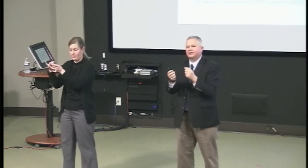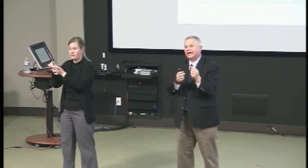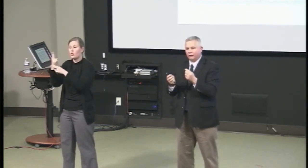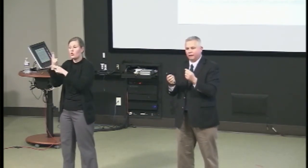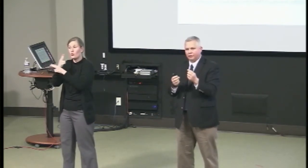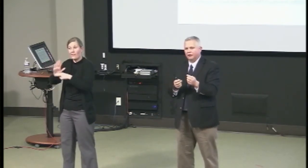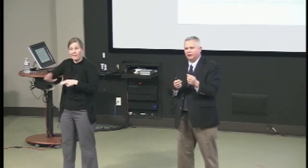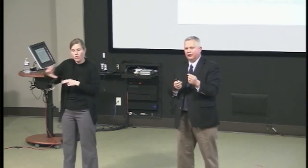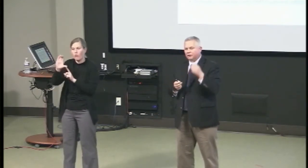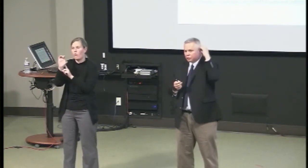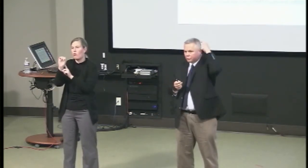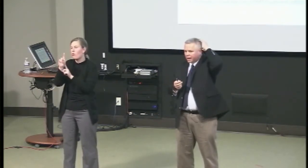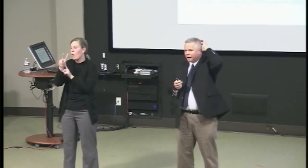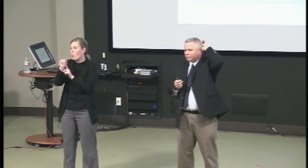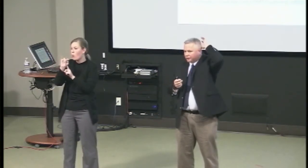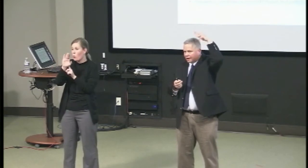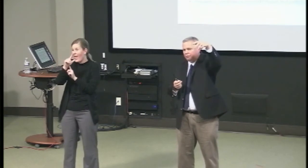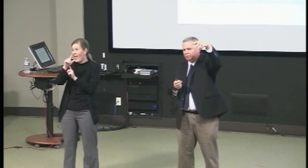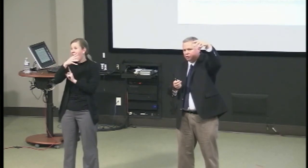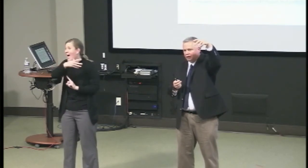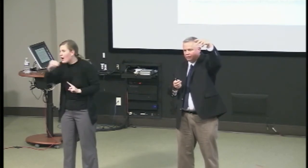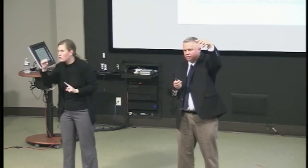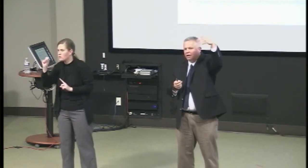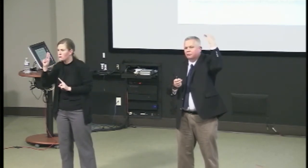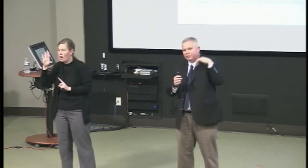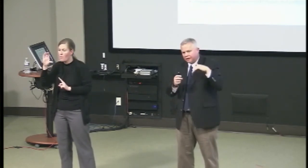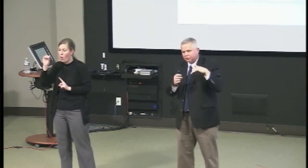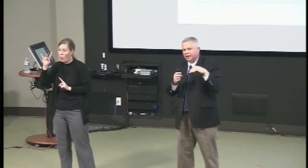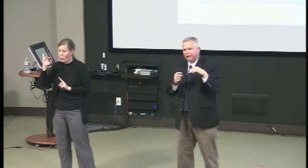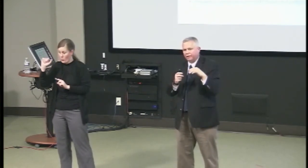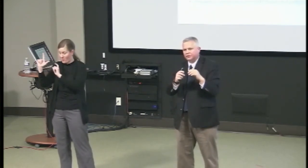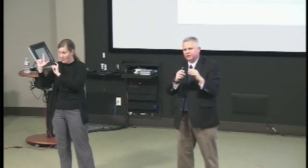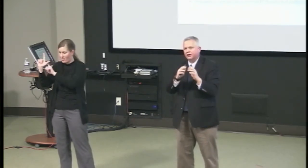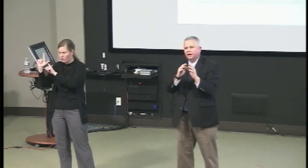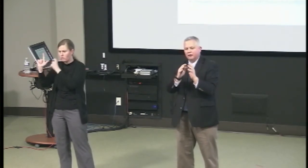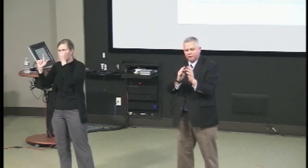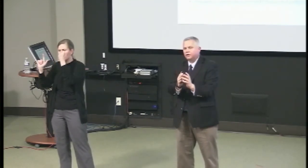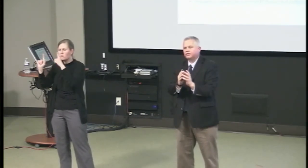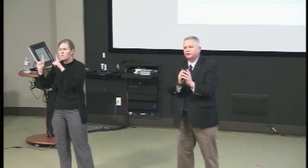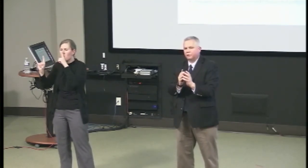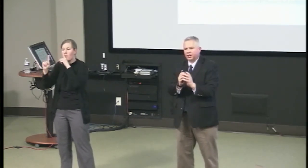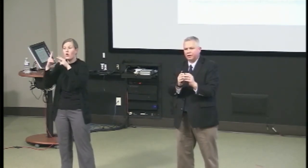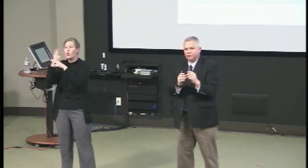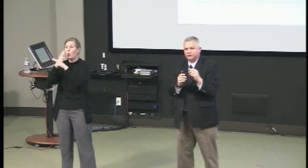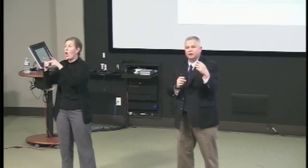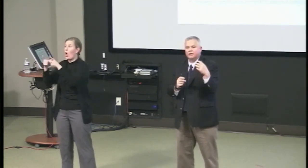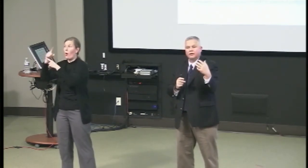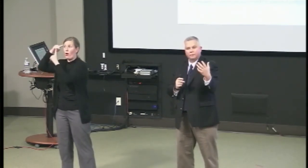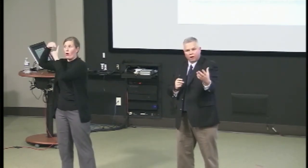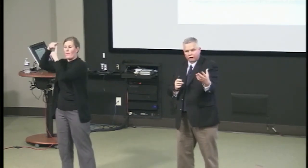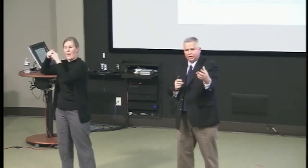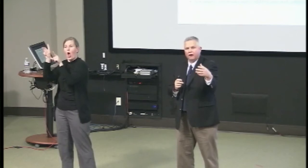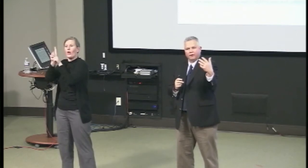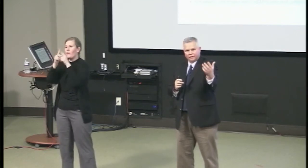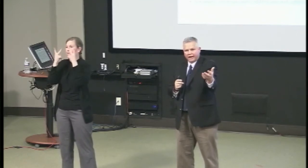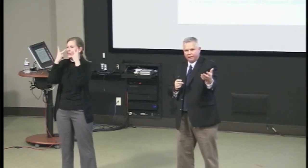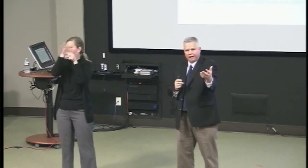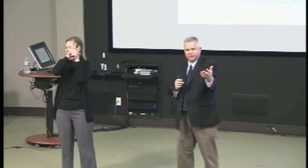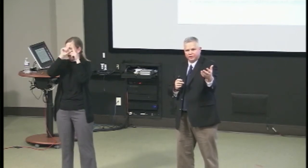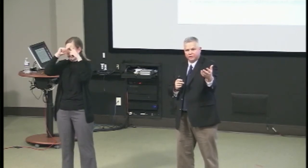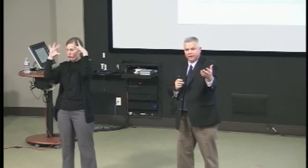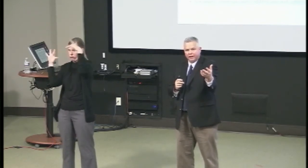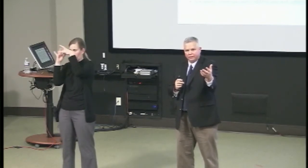that are coming together include not only the language zones, but the visual areas, the fusiform gyrus, the pulvinar